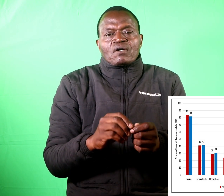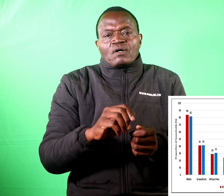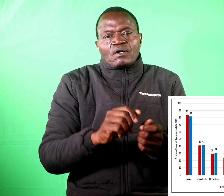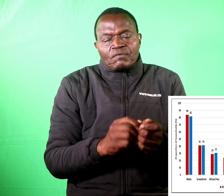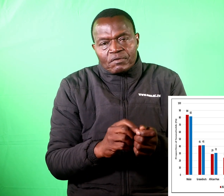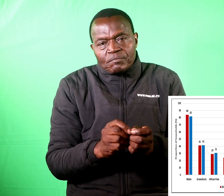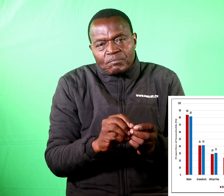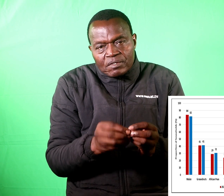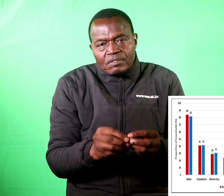2021 to 2022,